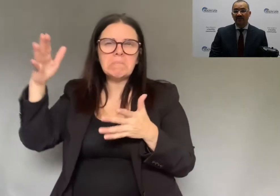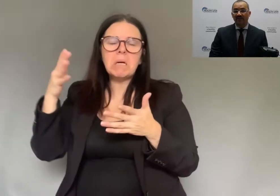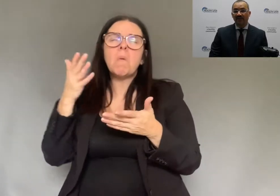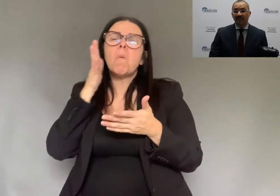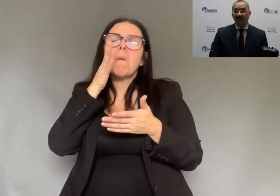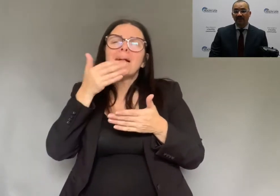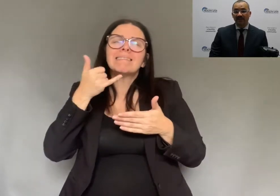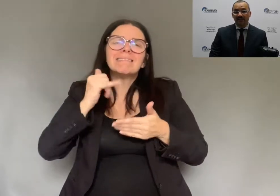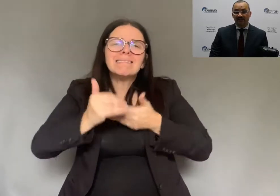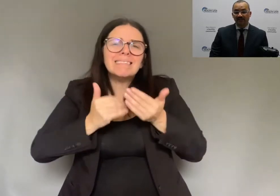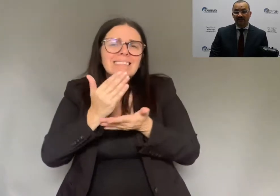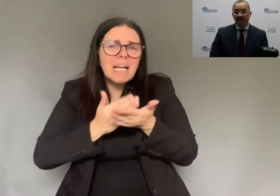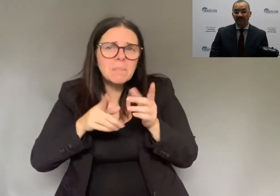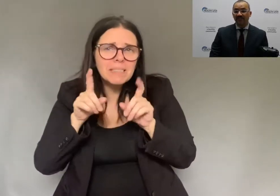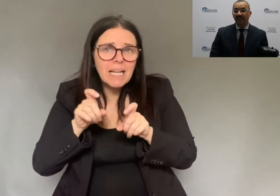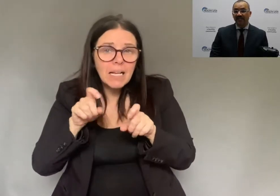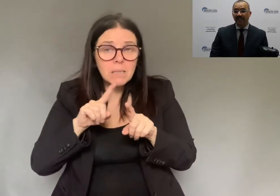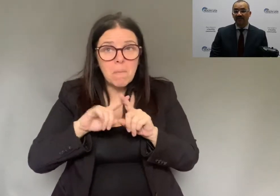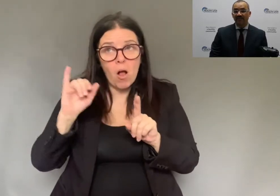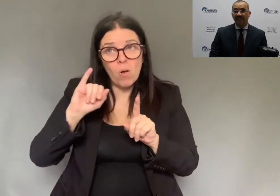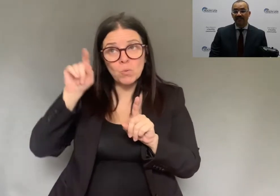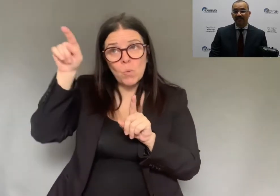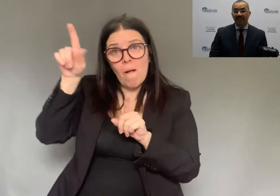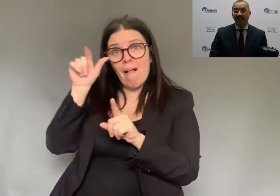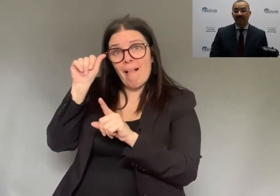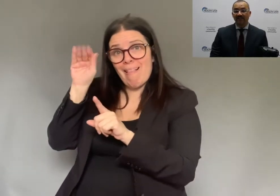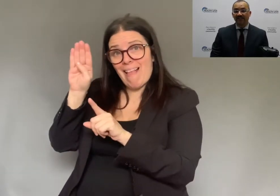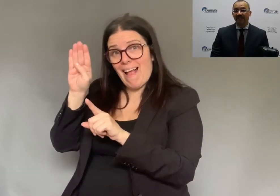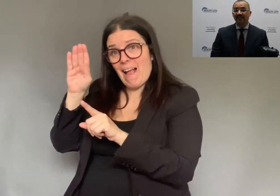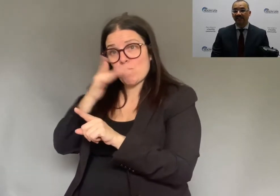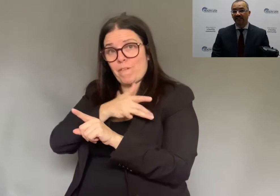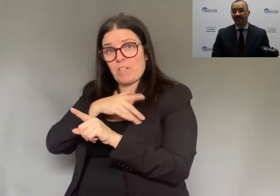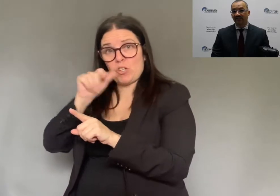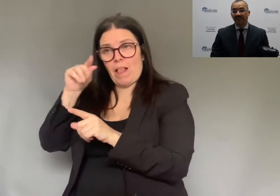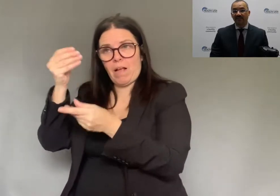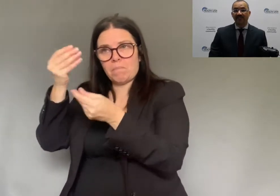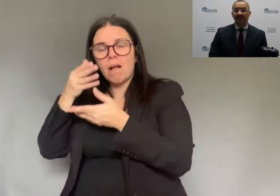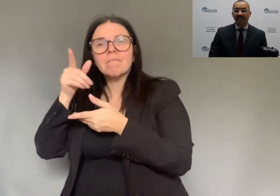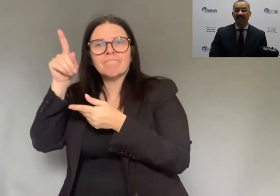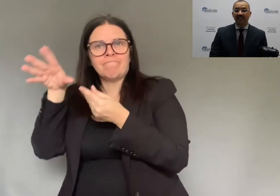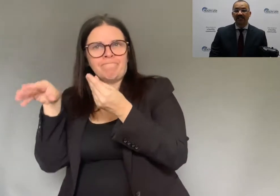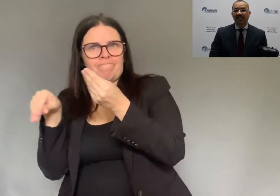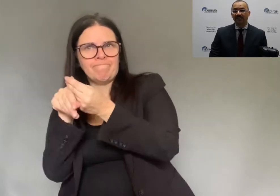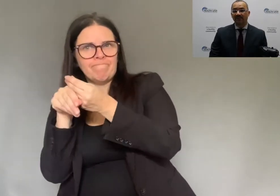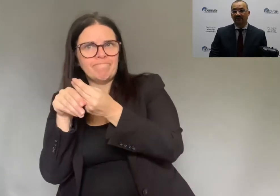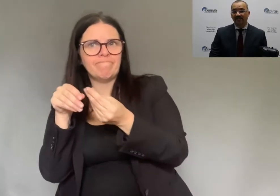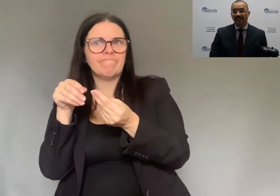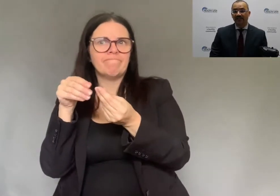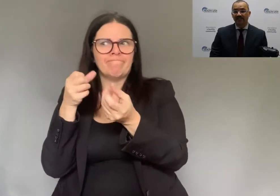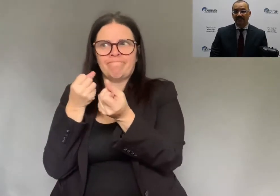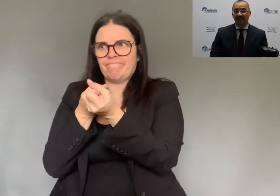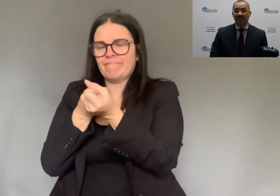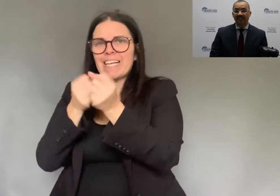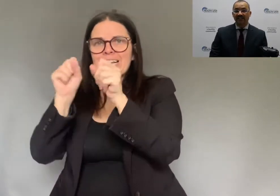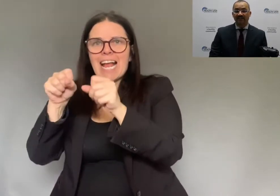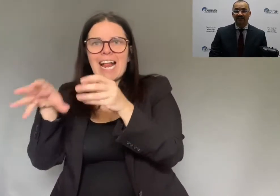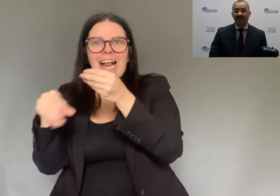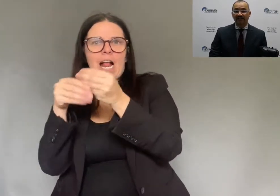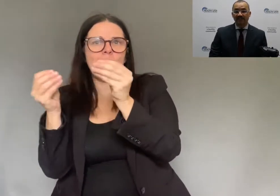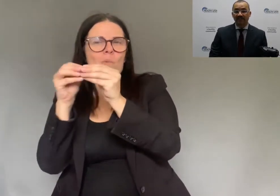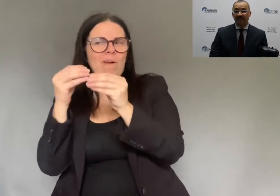from our provincial lab that they have significantly increased the capacity. I think it was Friday or Saturday, they